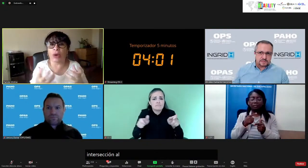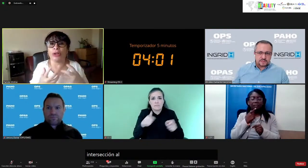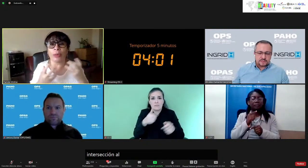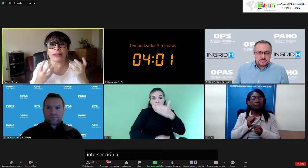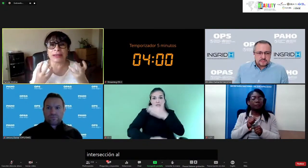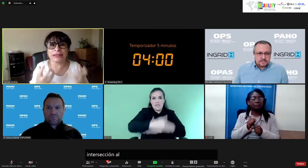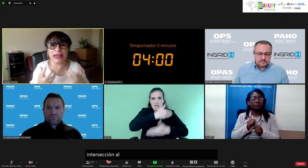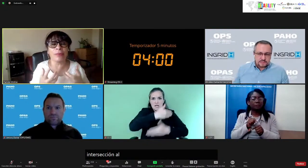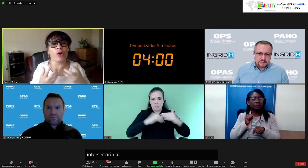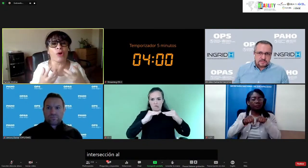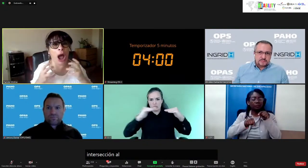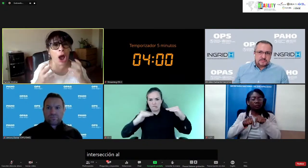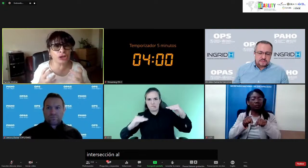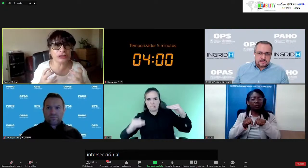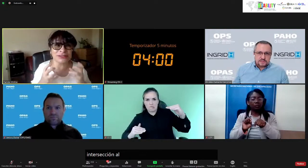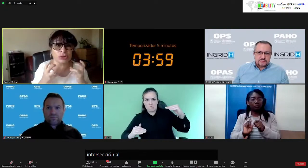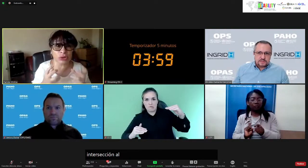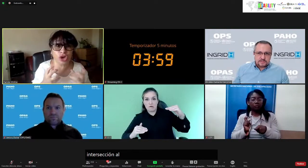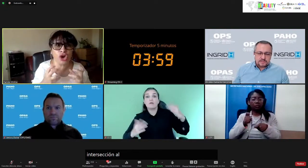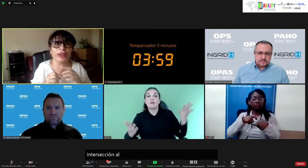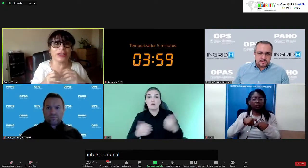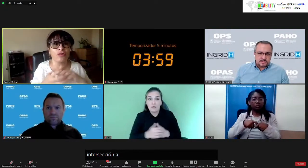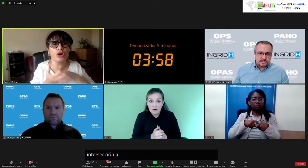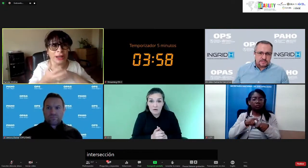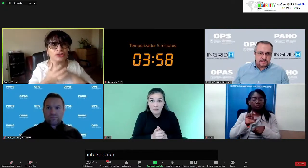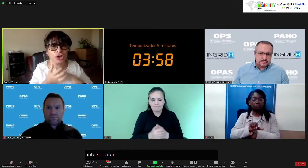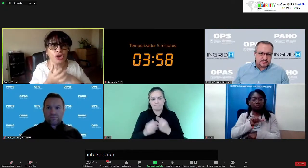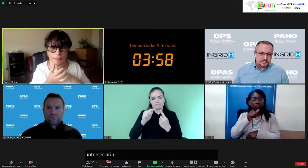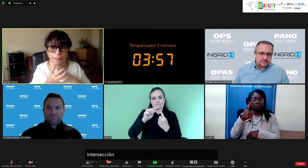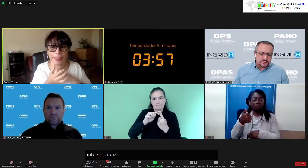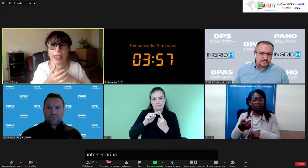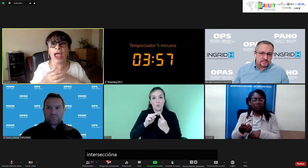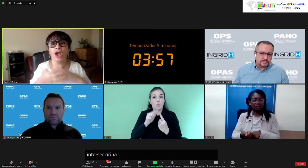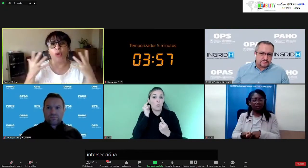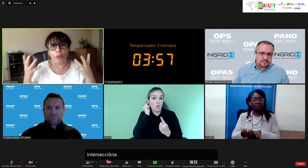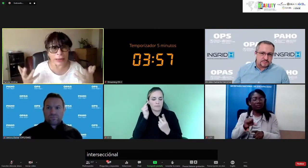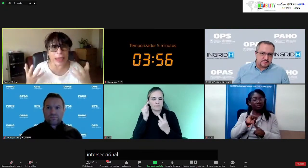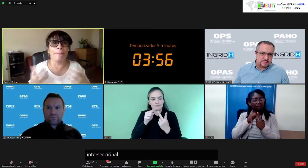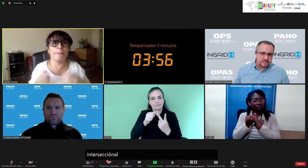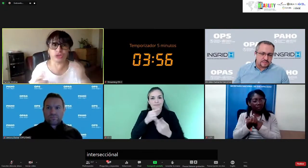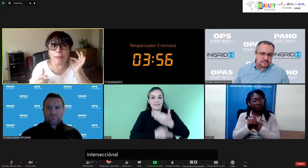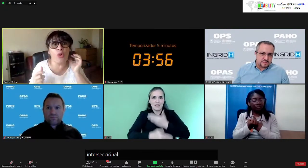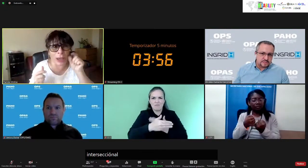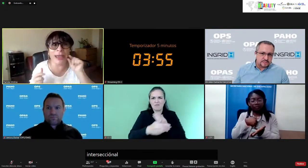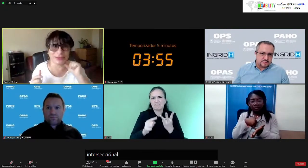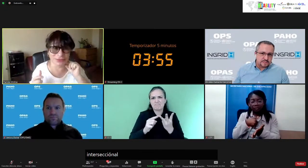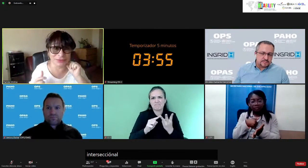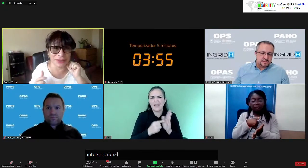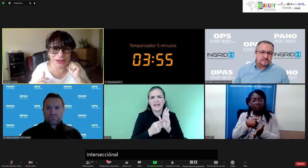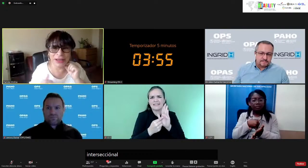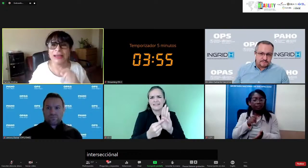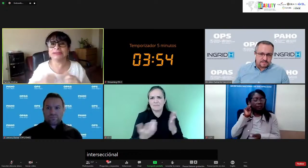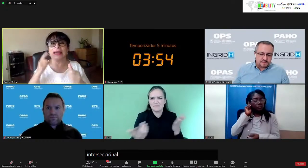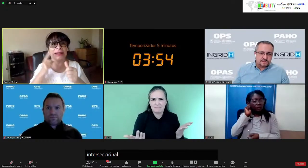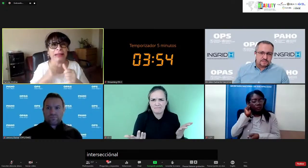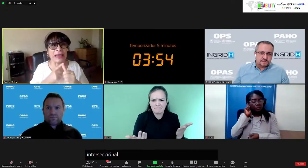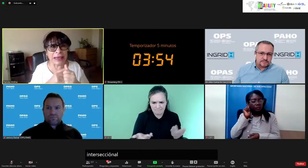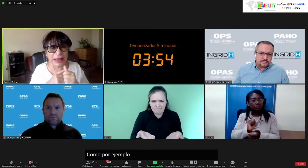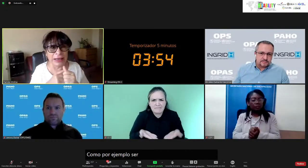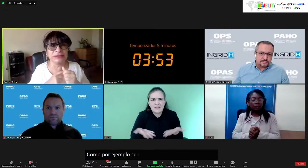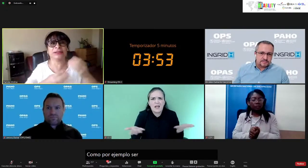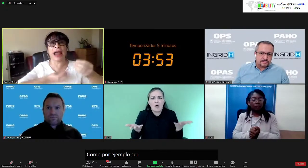the prevalence of disabilities increases whenever we are part of other vulnerable situations like for example being a